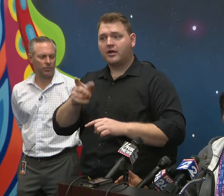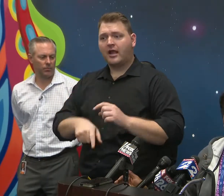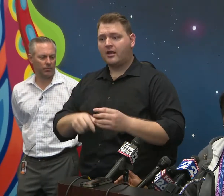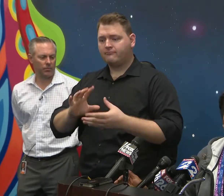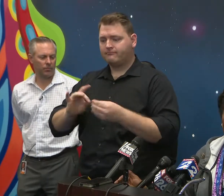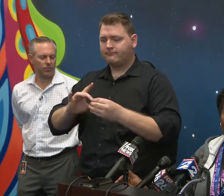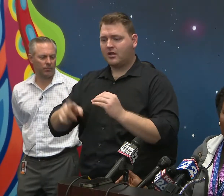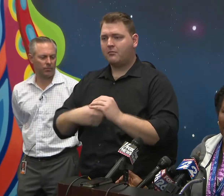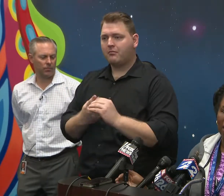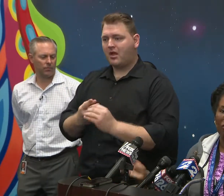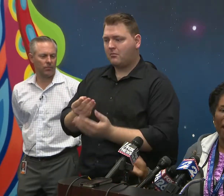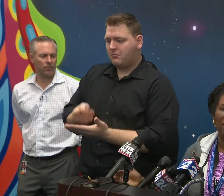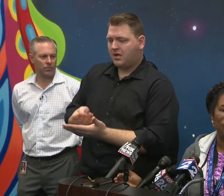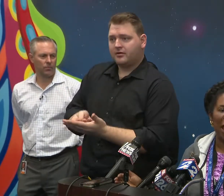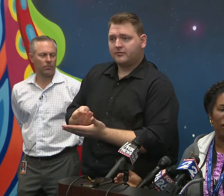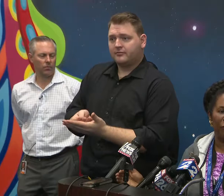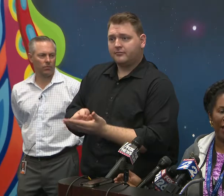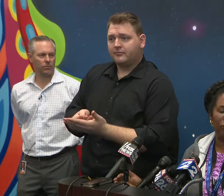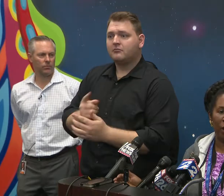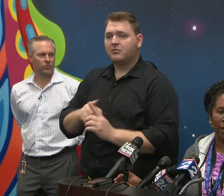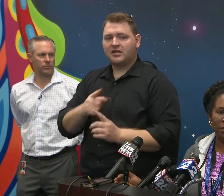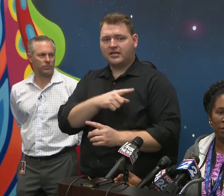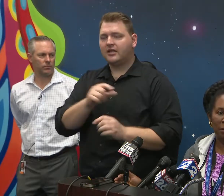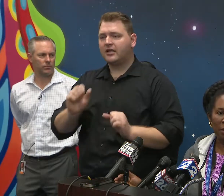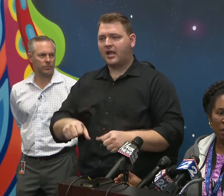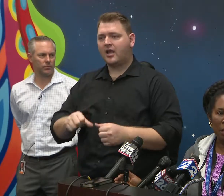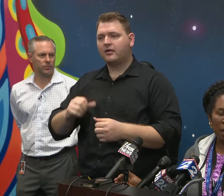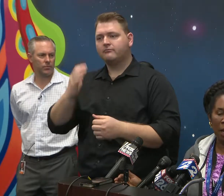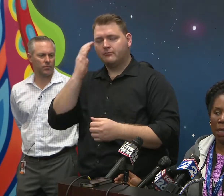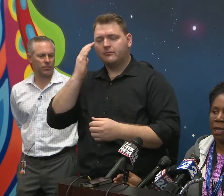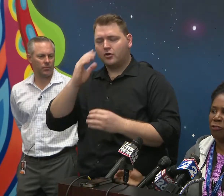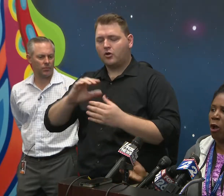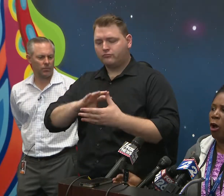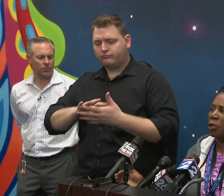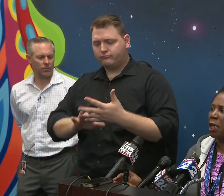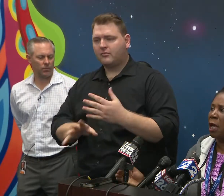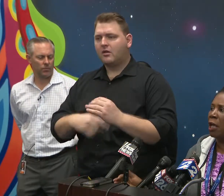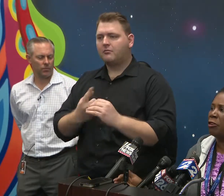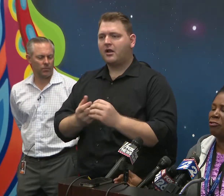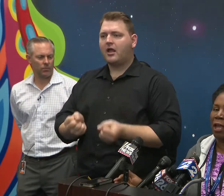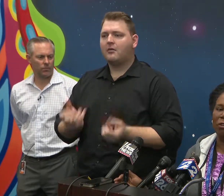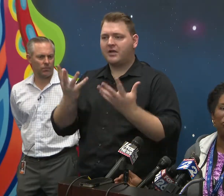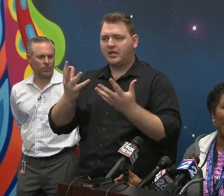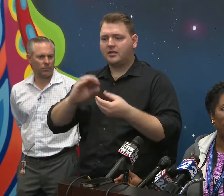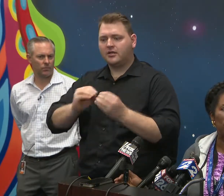numbers. And he's made a sacrifice for us. He has called